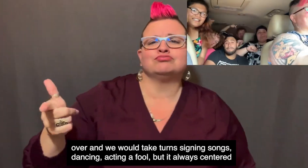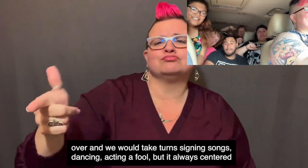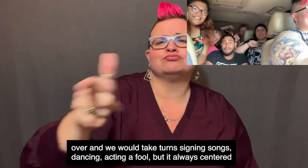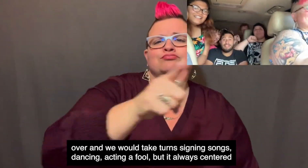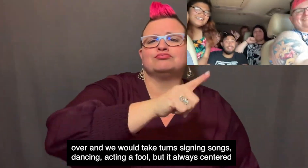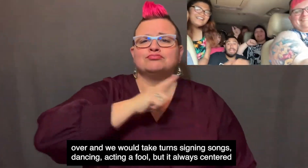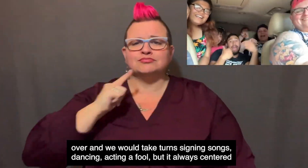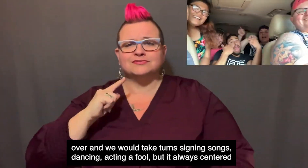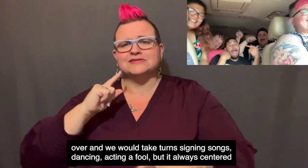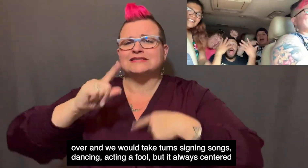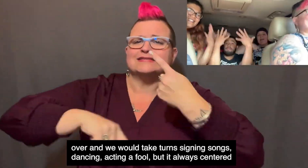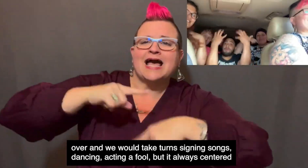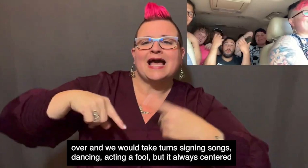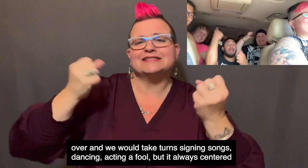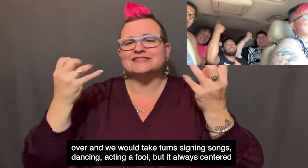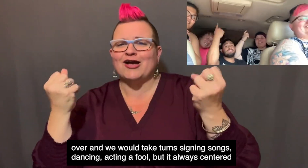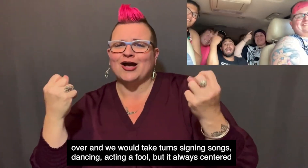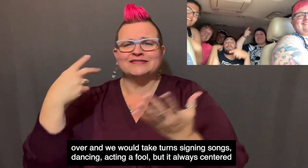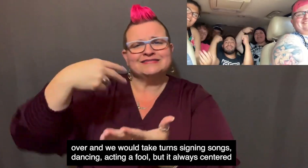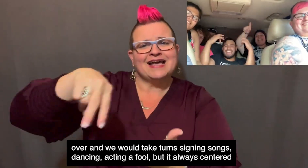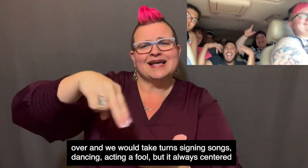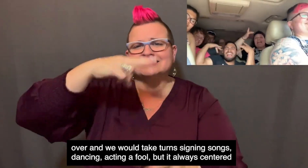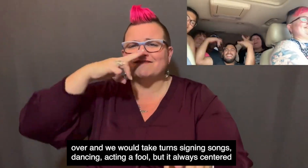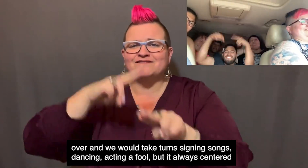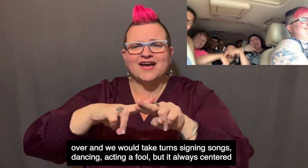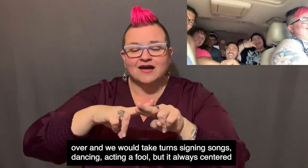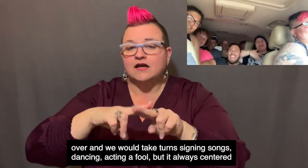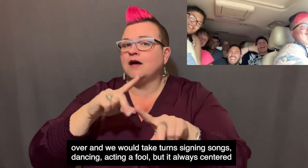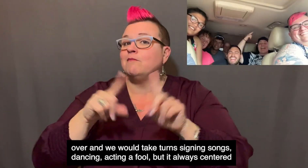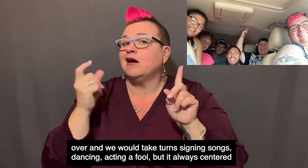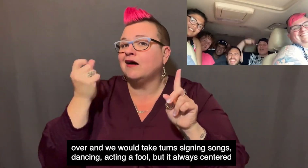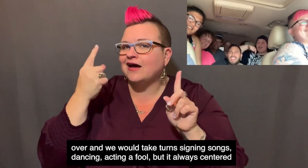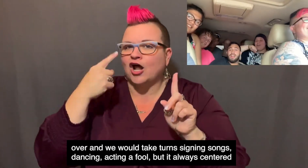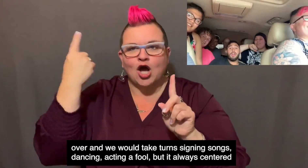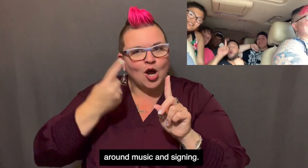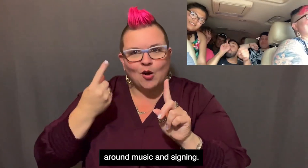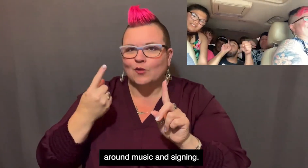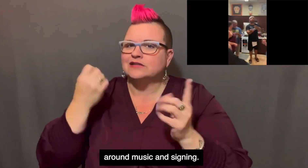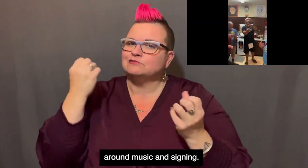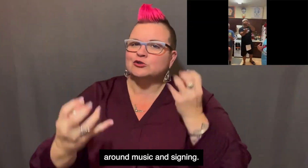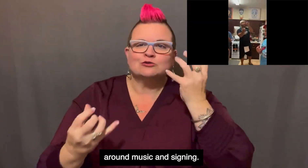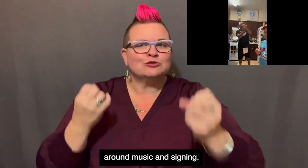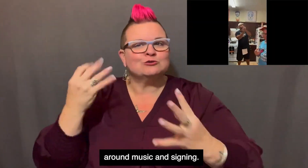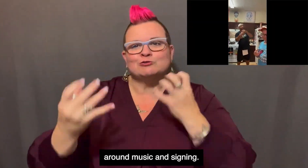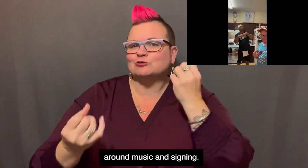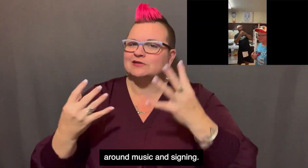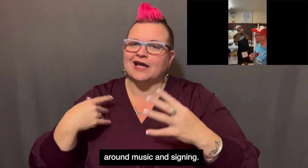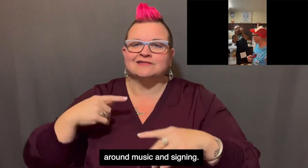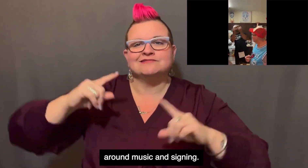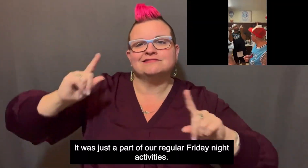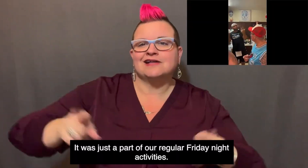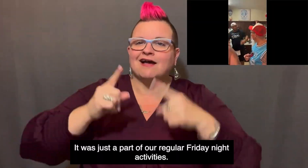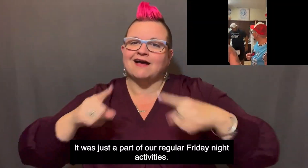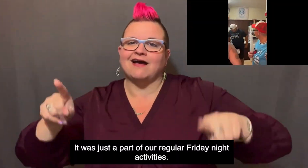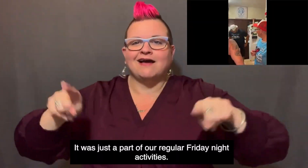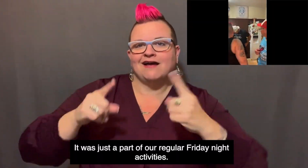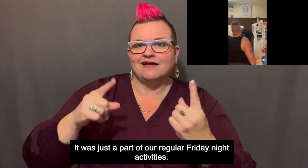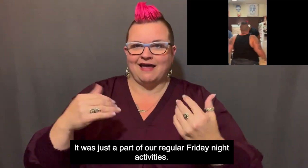turns signing songs, dancing, acting a fool. But it always centered around music and signing. It was just part of